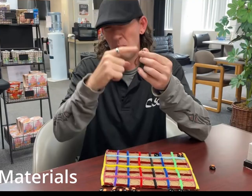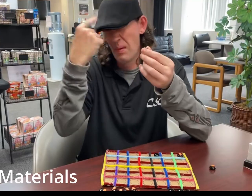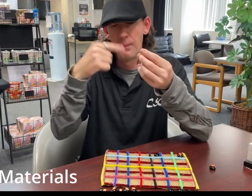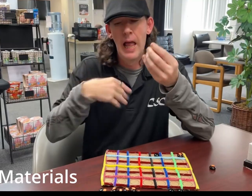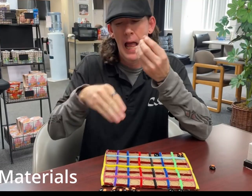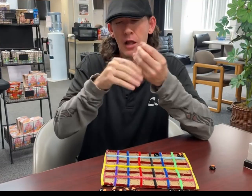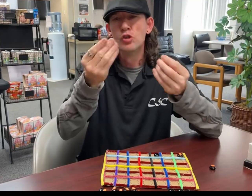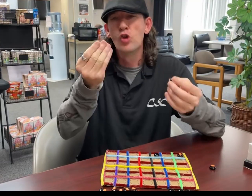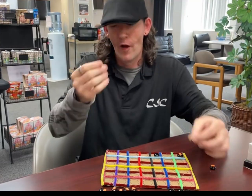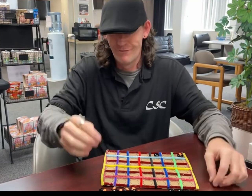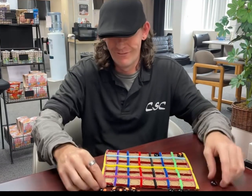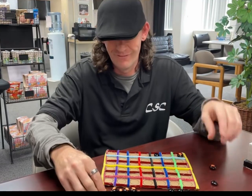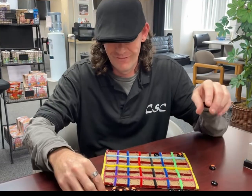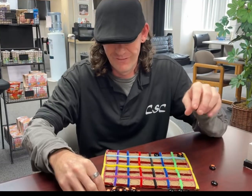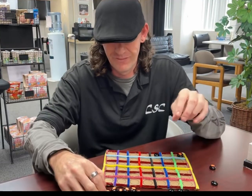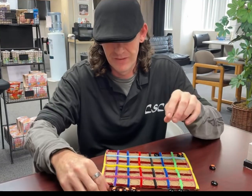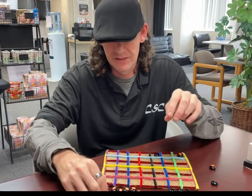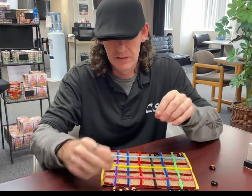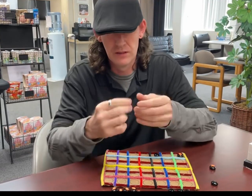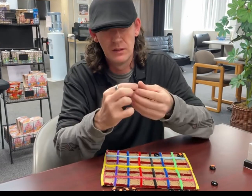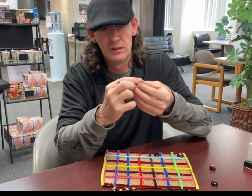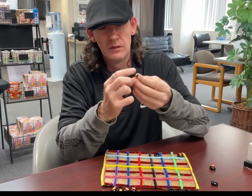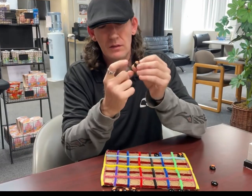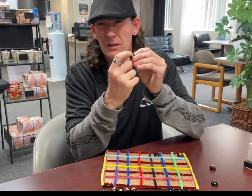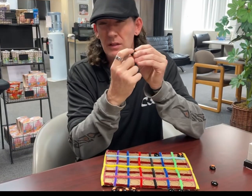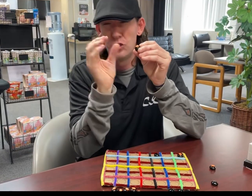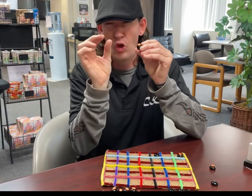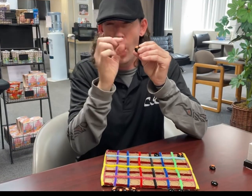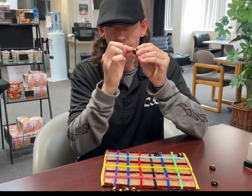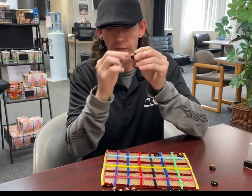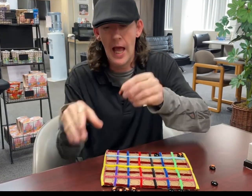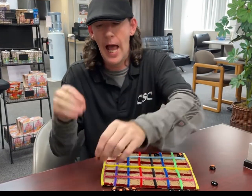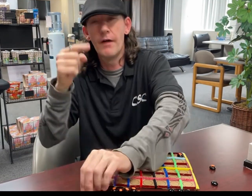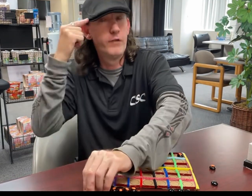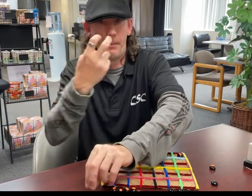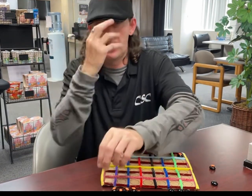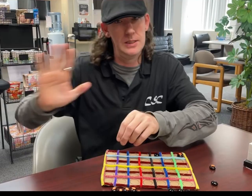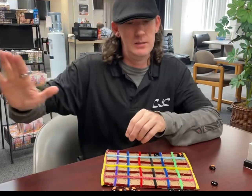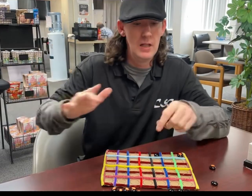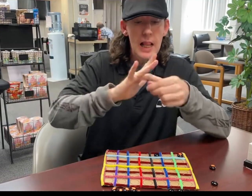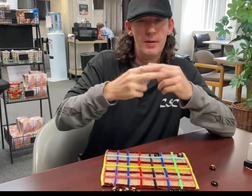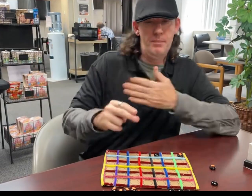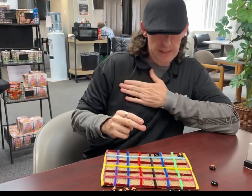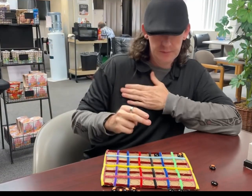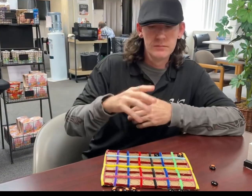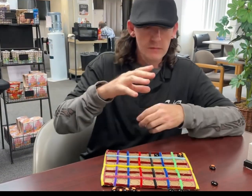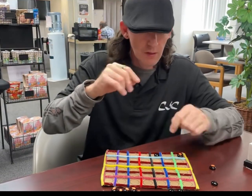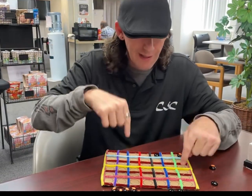these little rock things that you glue something soft on. It's just a little soft top for a